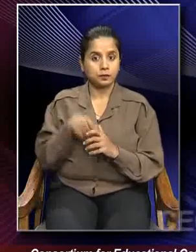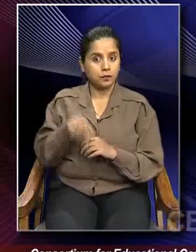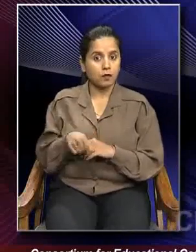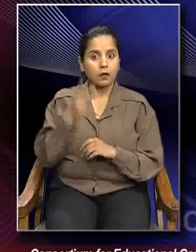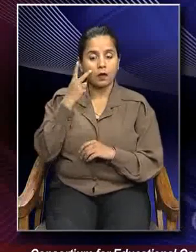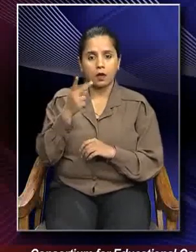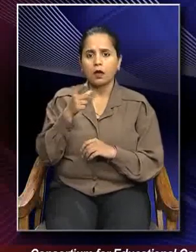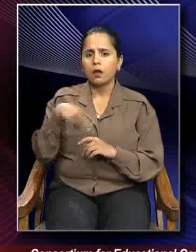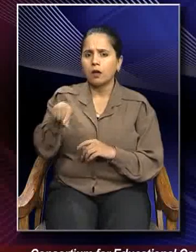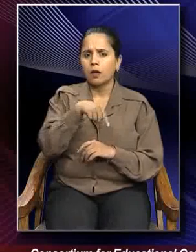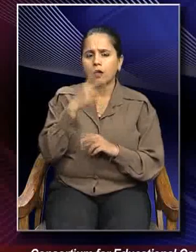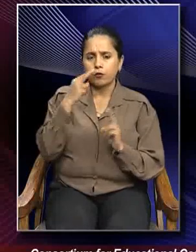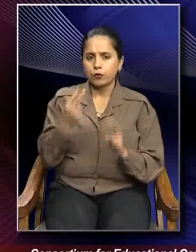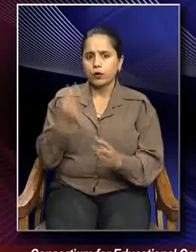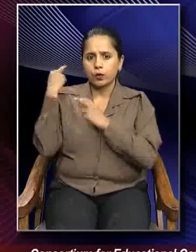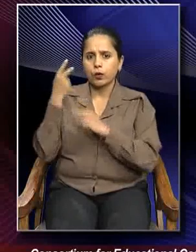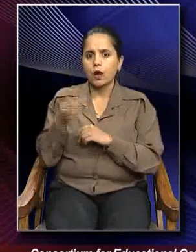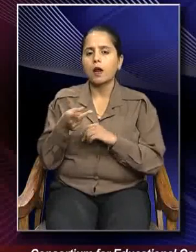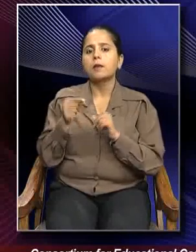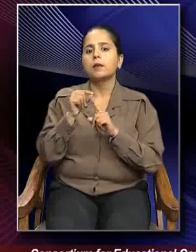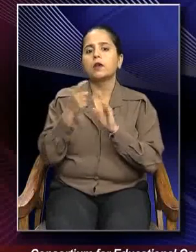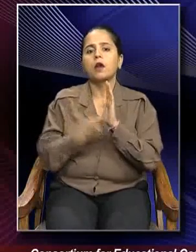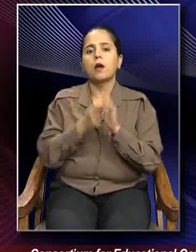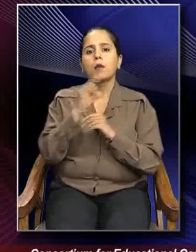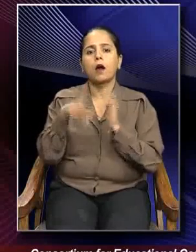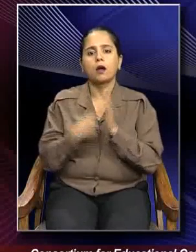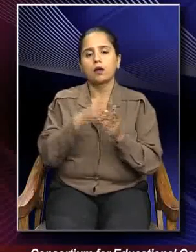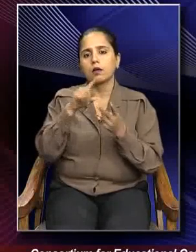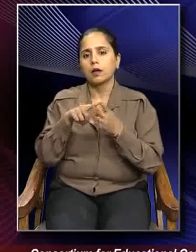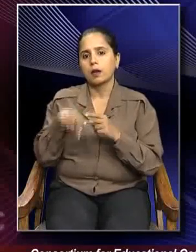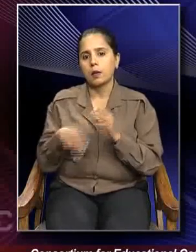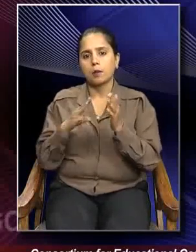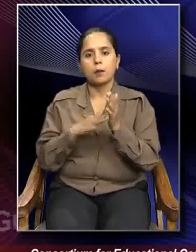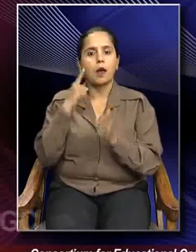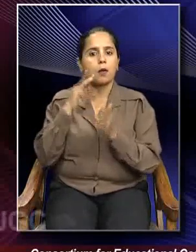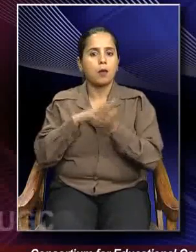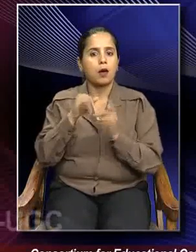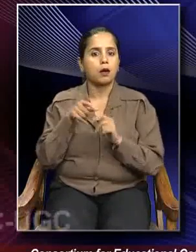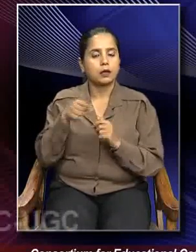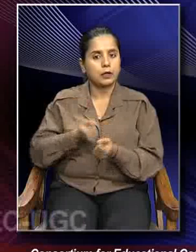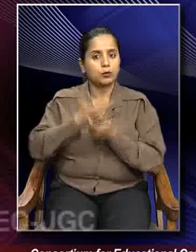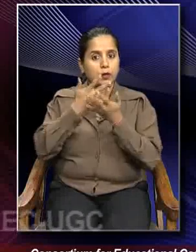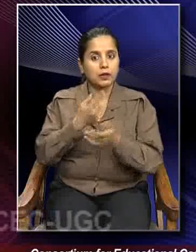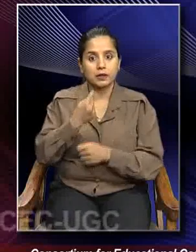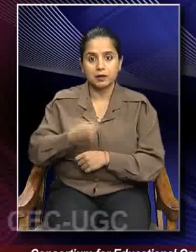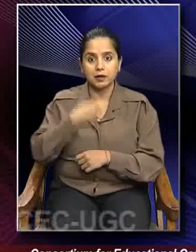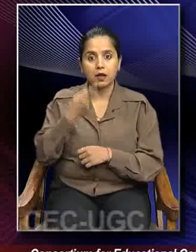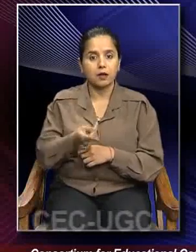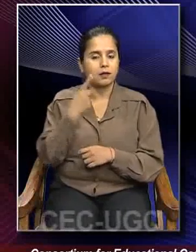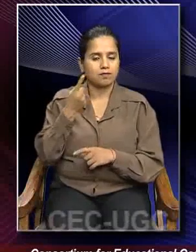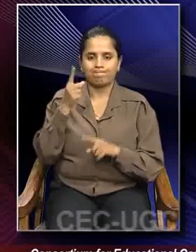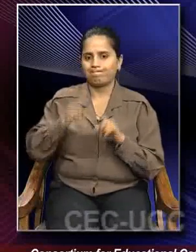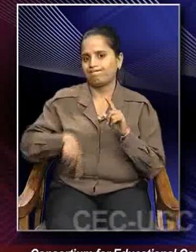Refuting this view, Prabhakar Mīmāṃsakas, they expresses that the self can't be